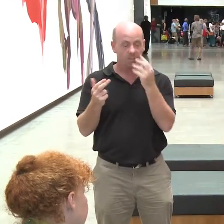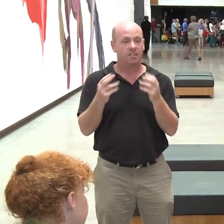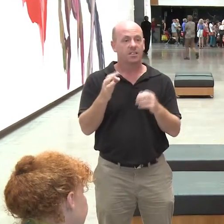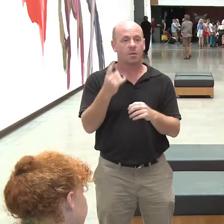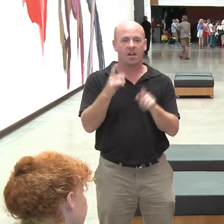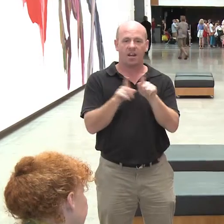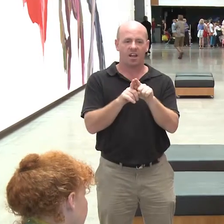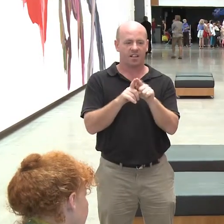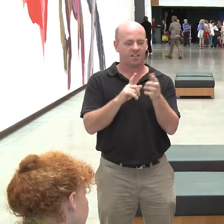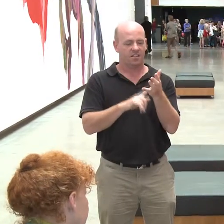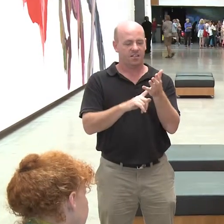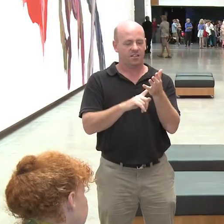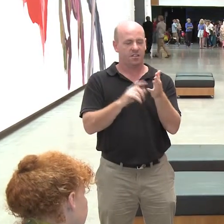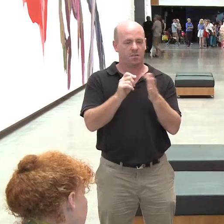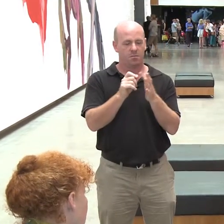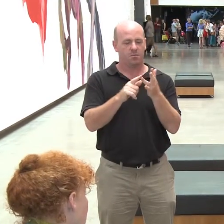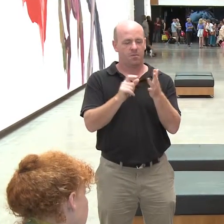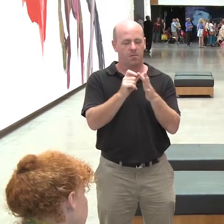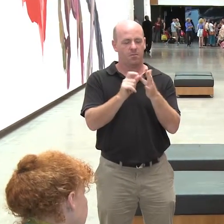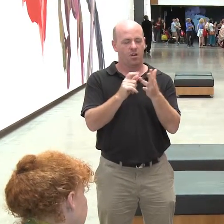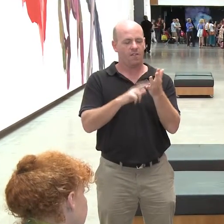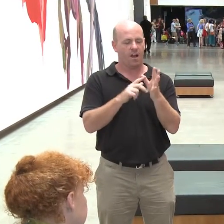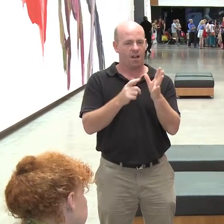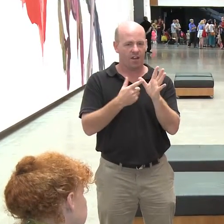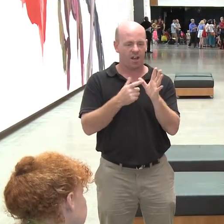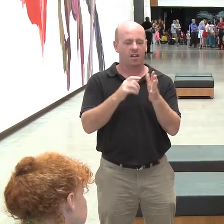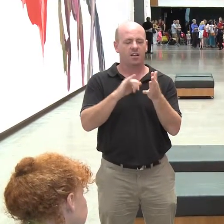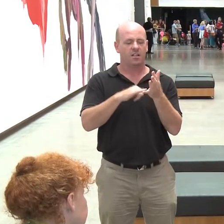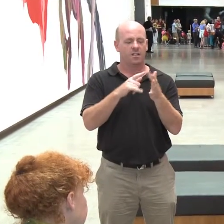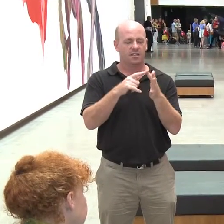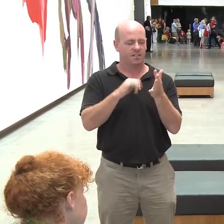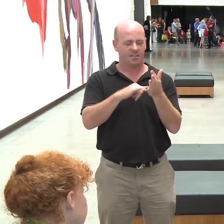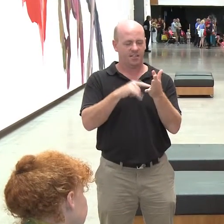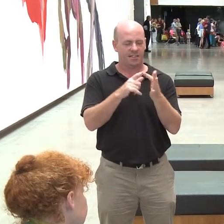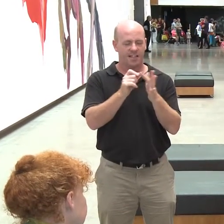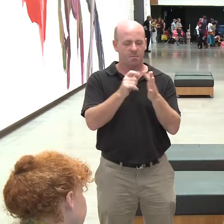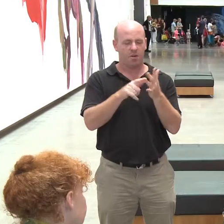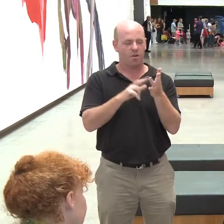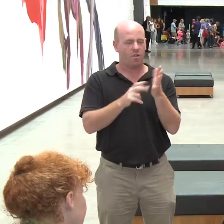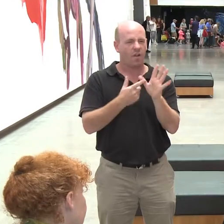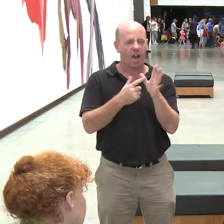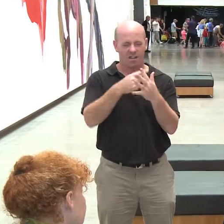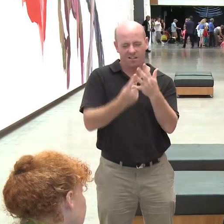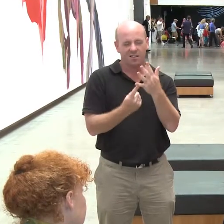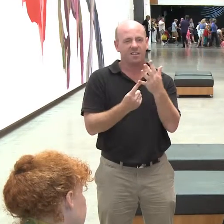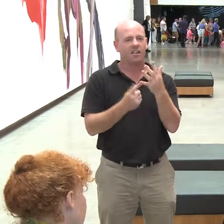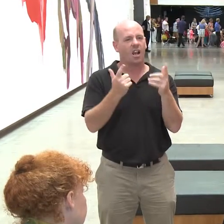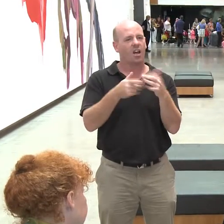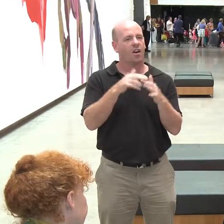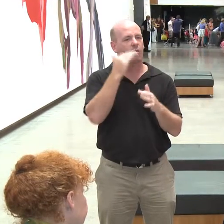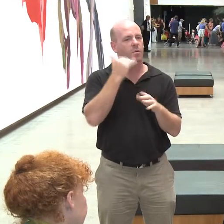like Lubyov Popova and Varvara Stepanova. You know, there are a lot of women working